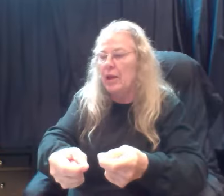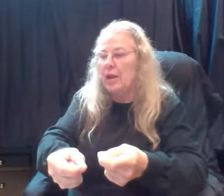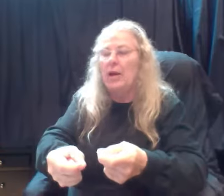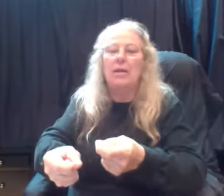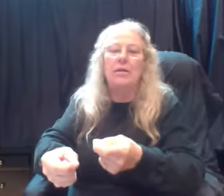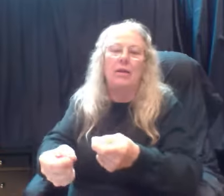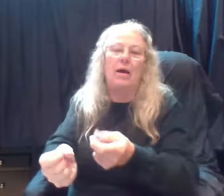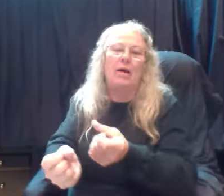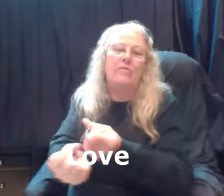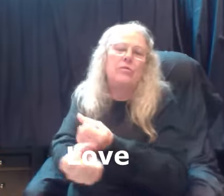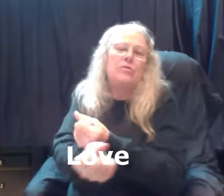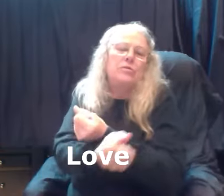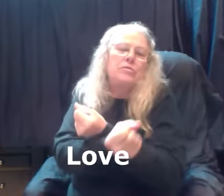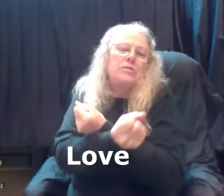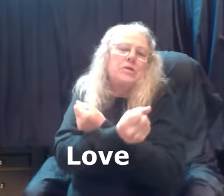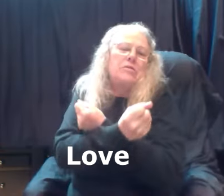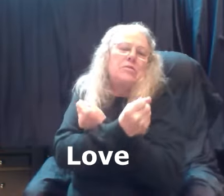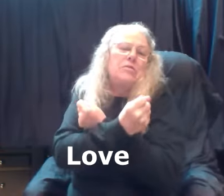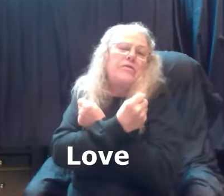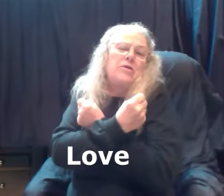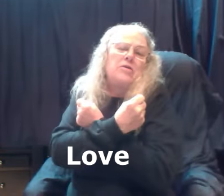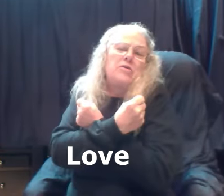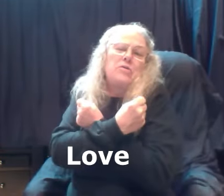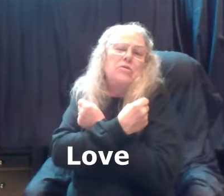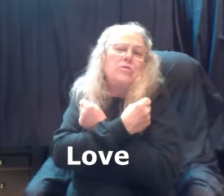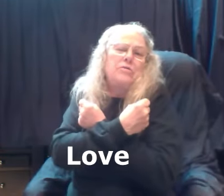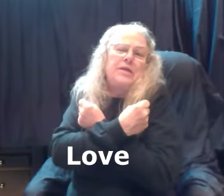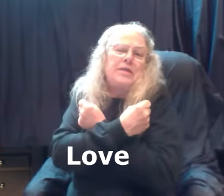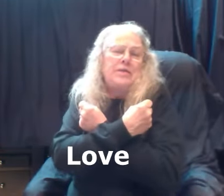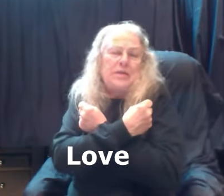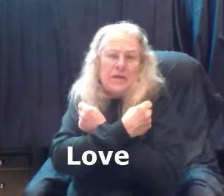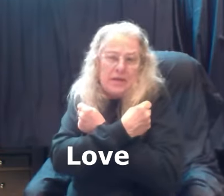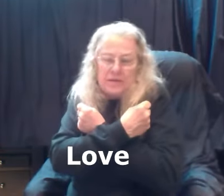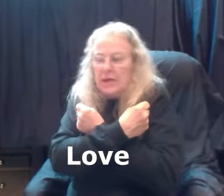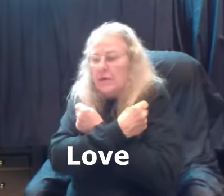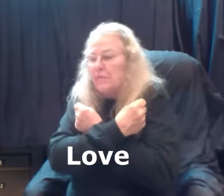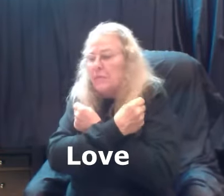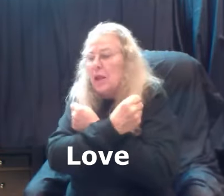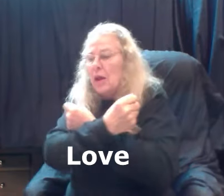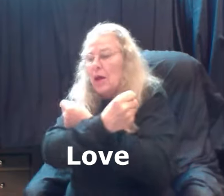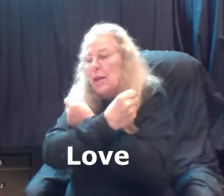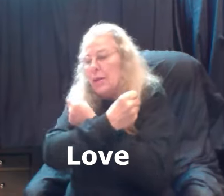Love. Get a hold of it and hold it tight. Love.